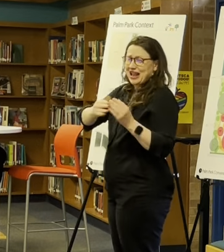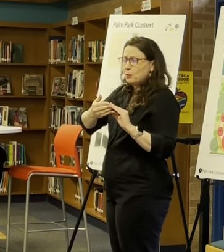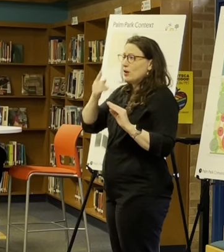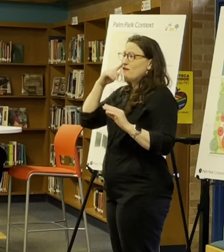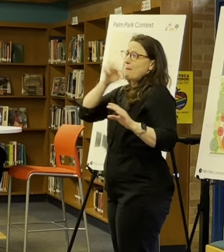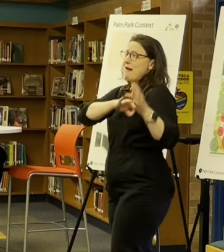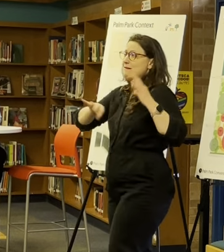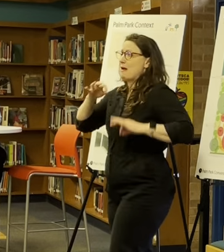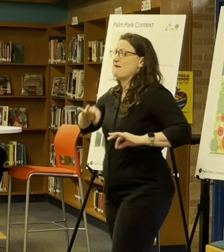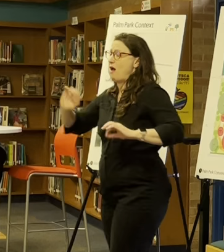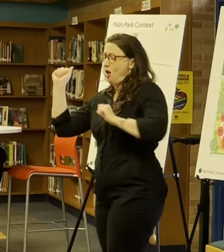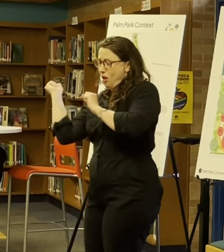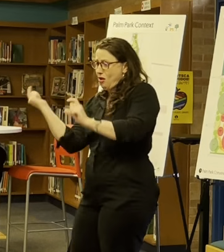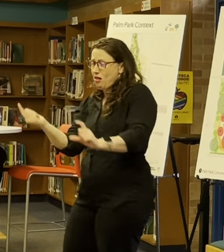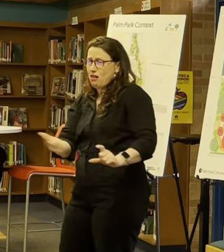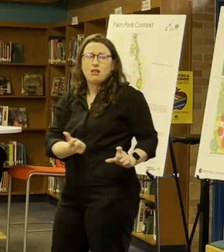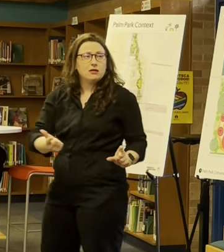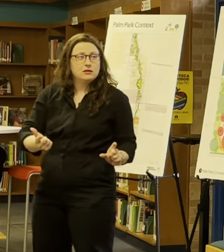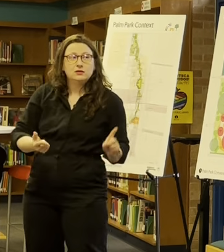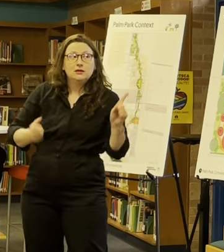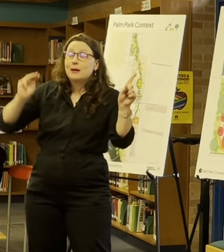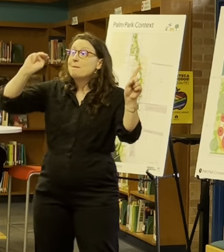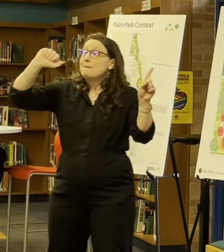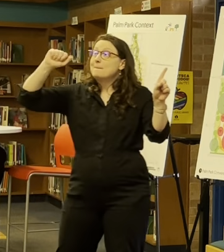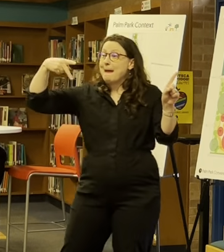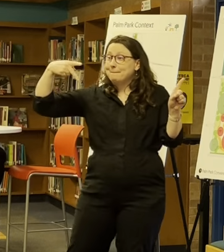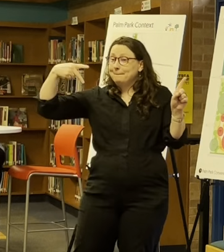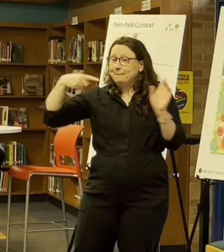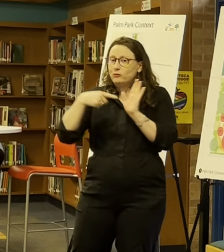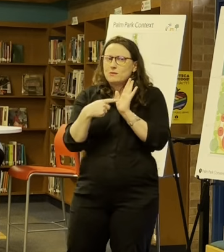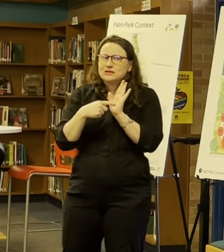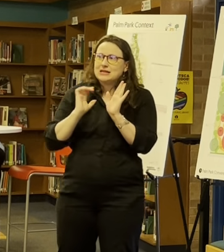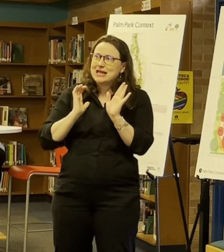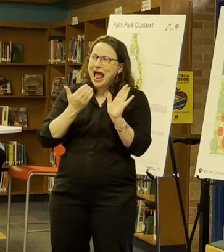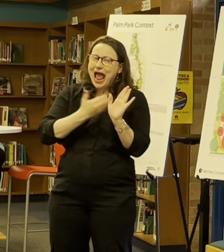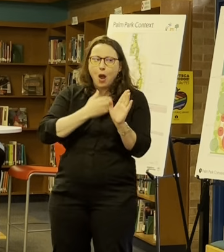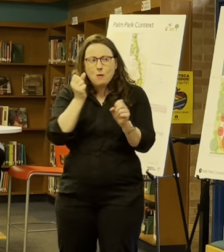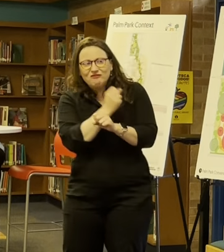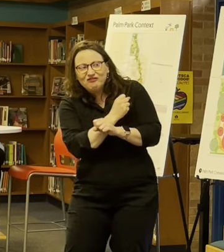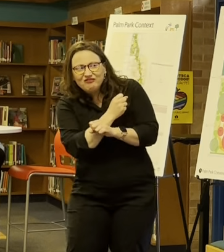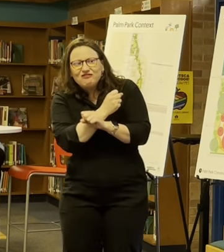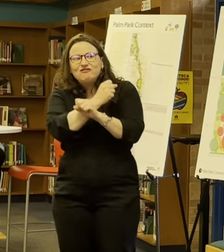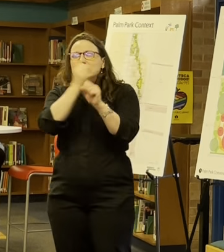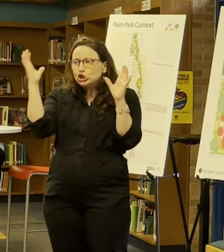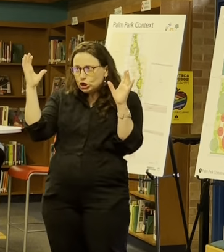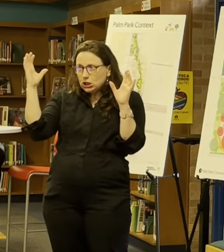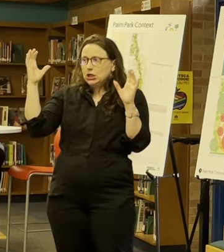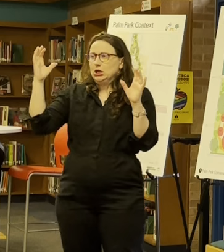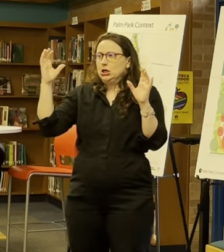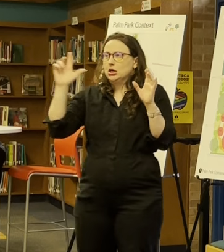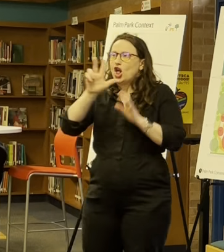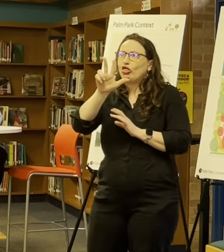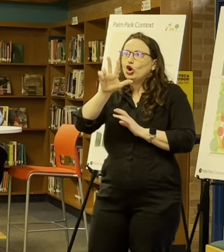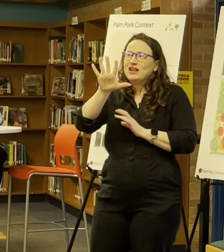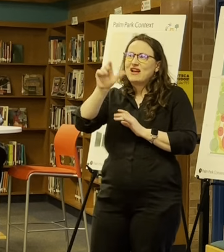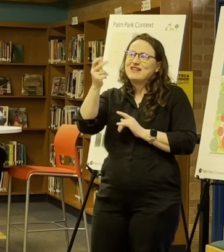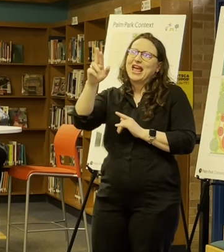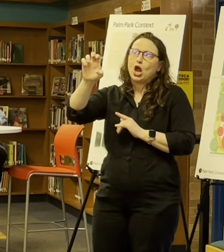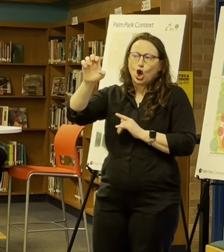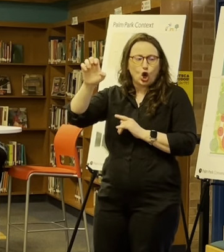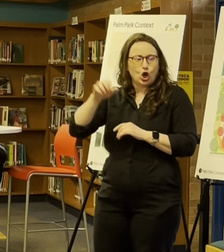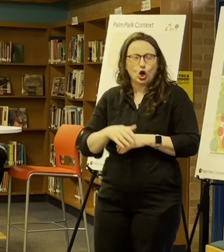all. This map represents our vision to create a space of 35 acres of park